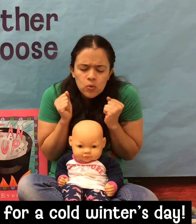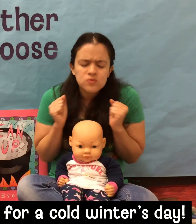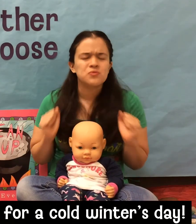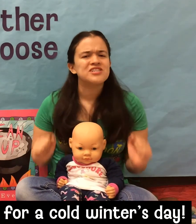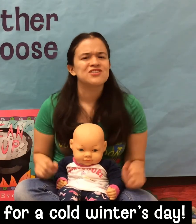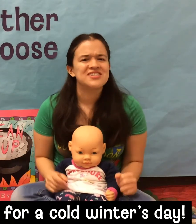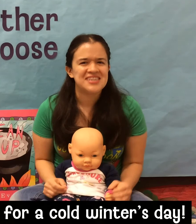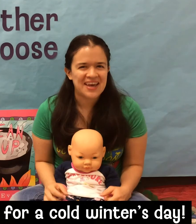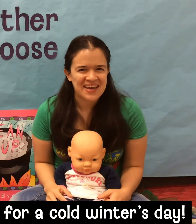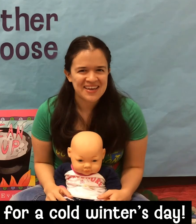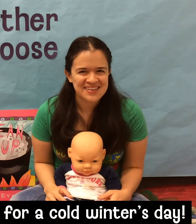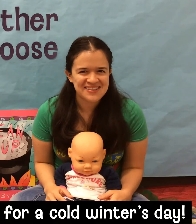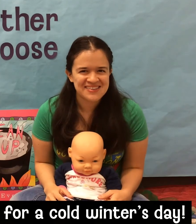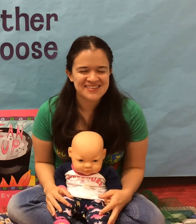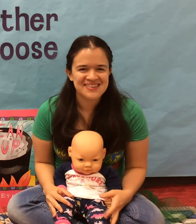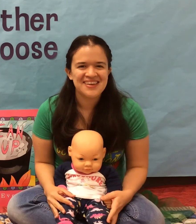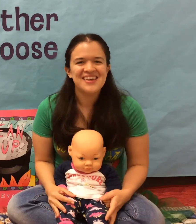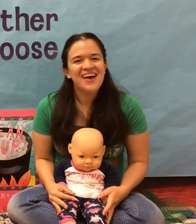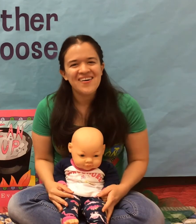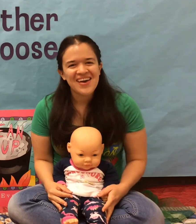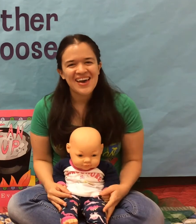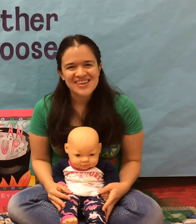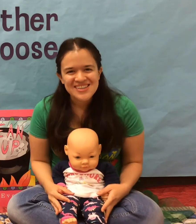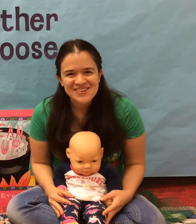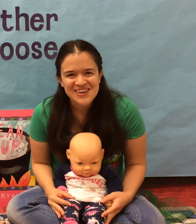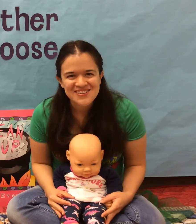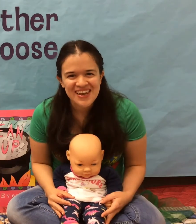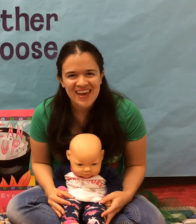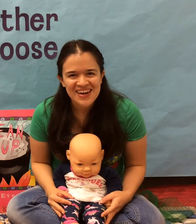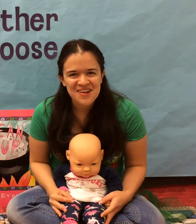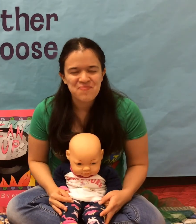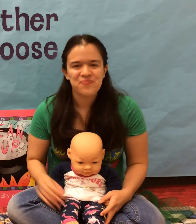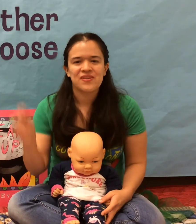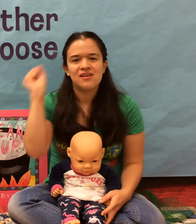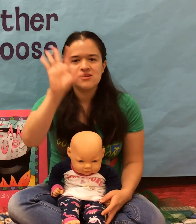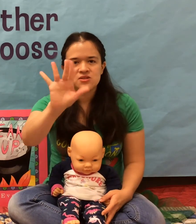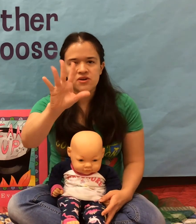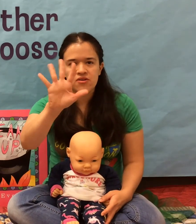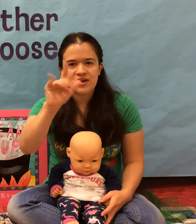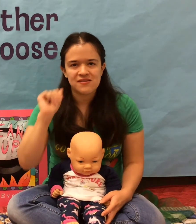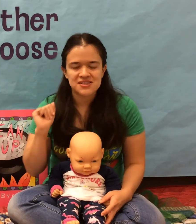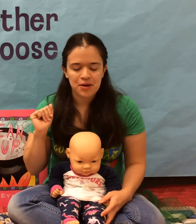Old winter's day. Okay, you want to do that again? Let's use our other hand this time.